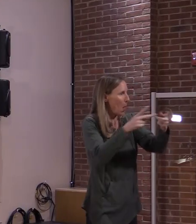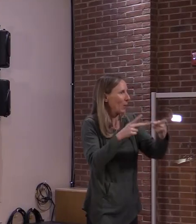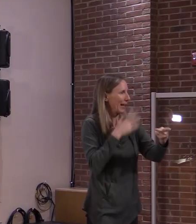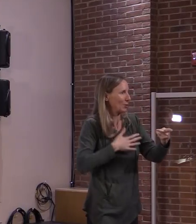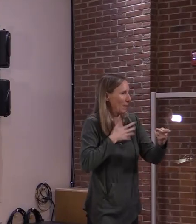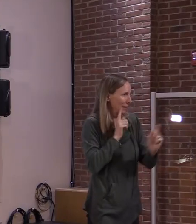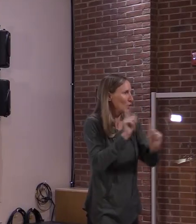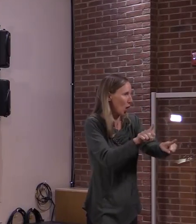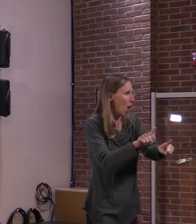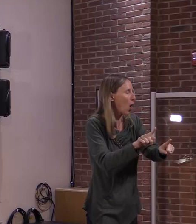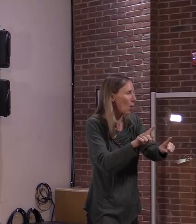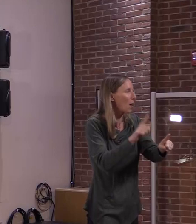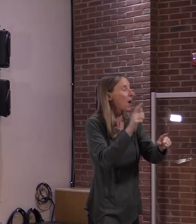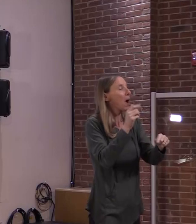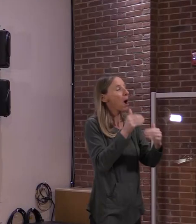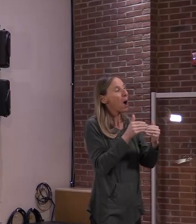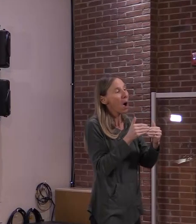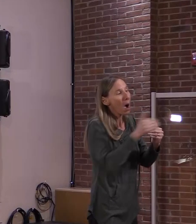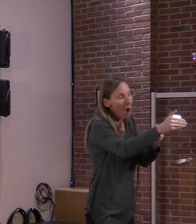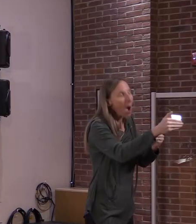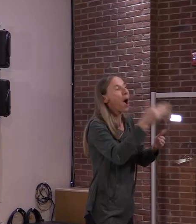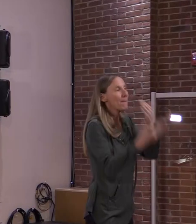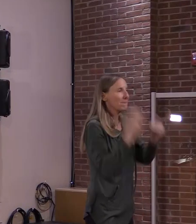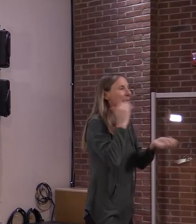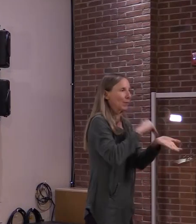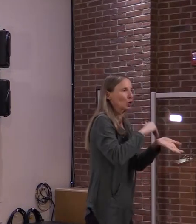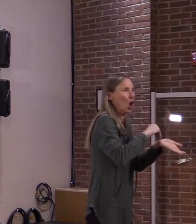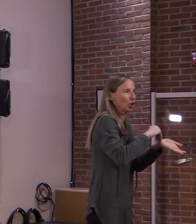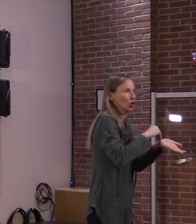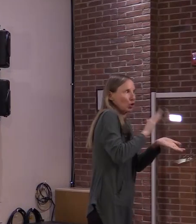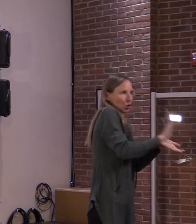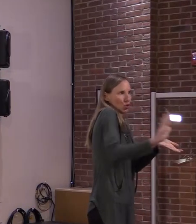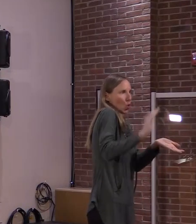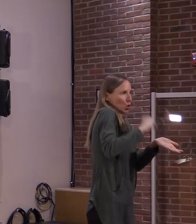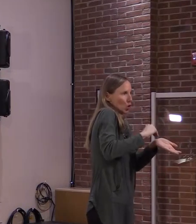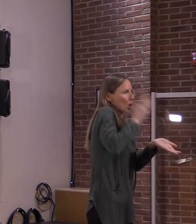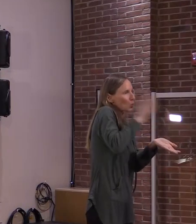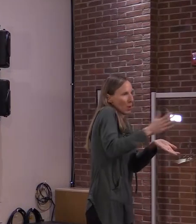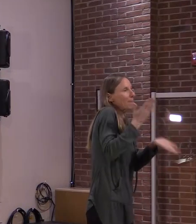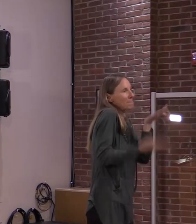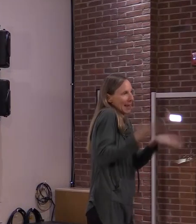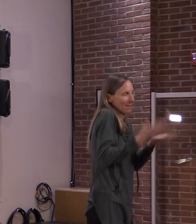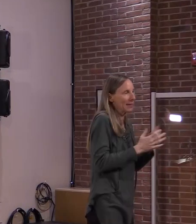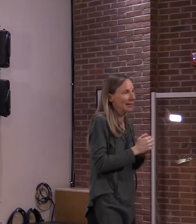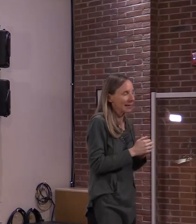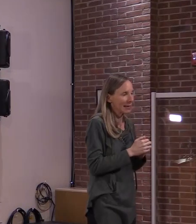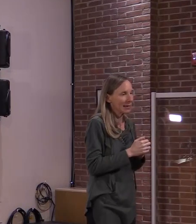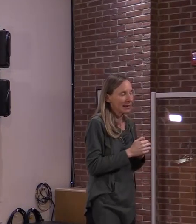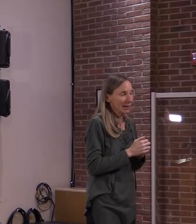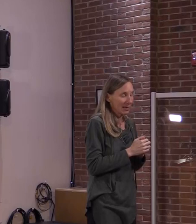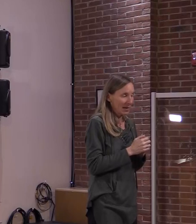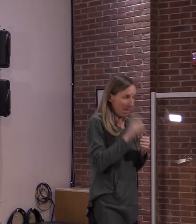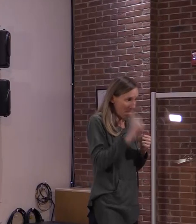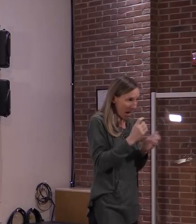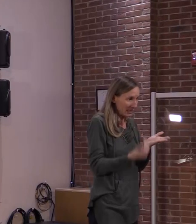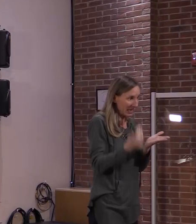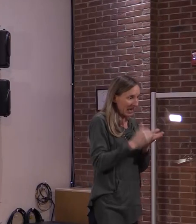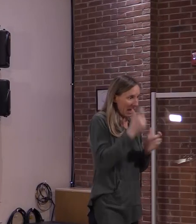point in time, because that would be most advisable. Whether we would need to have large vaccination